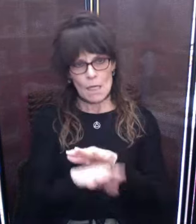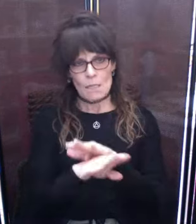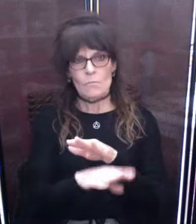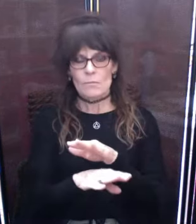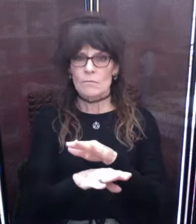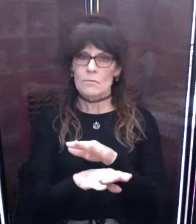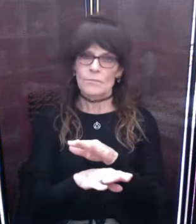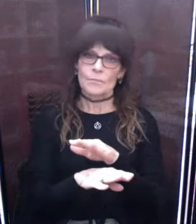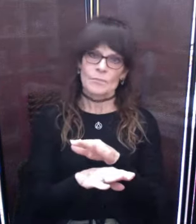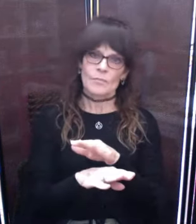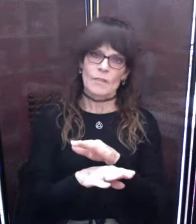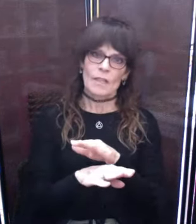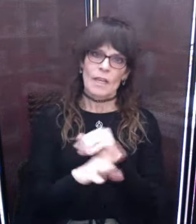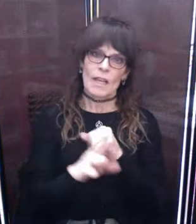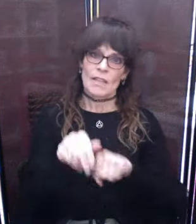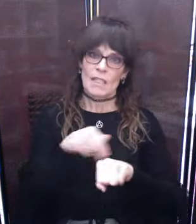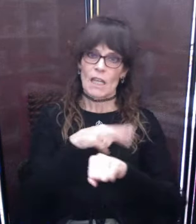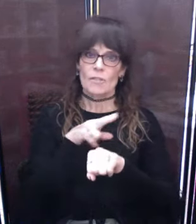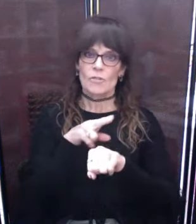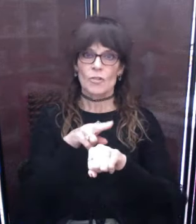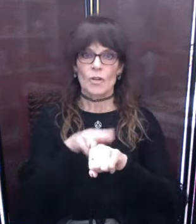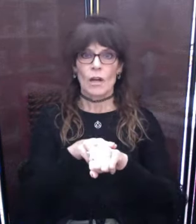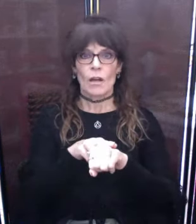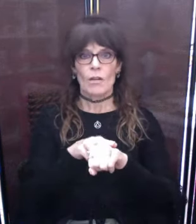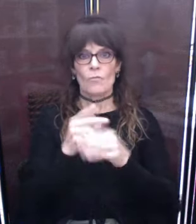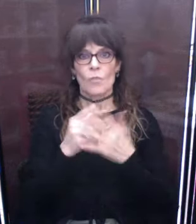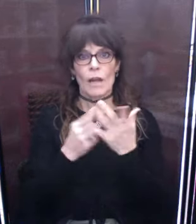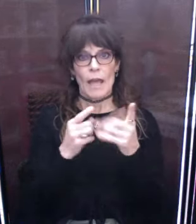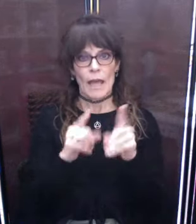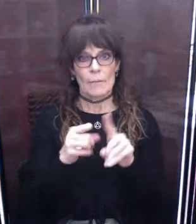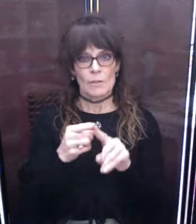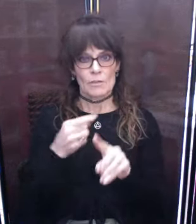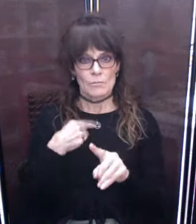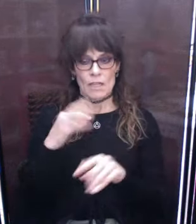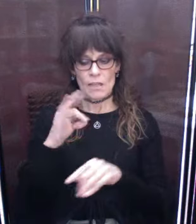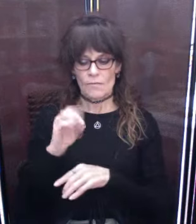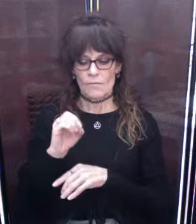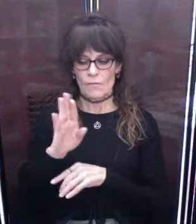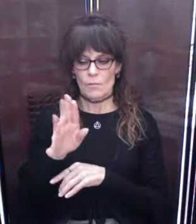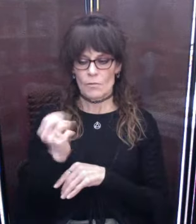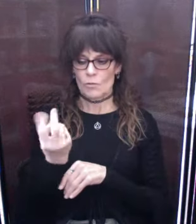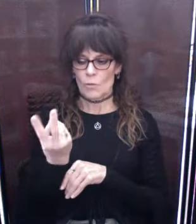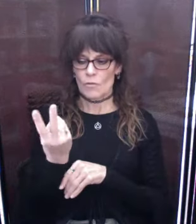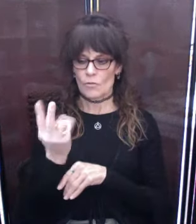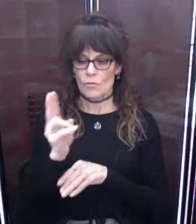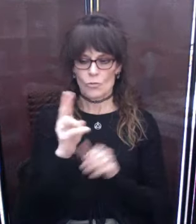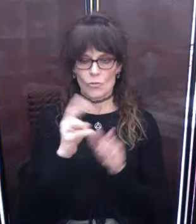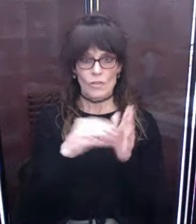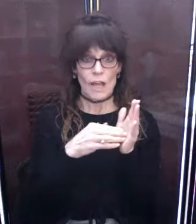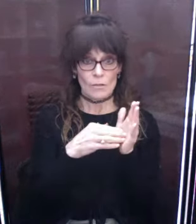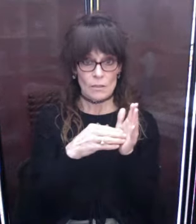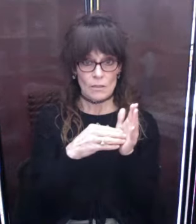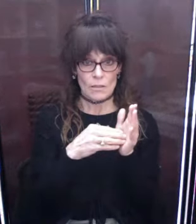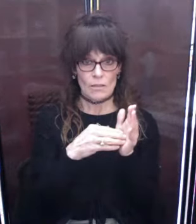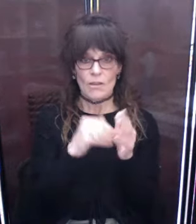and the nature of what happened to me on February 12th of 2000 was not, oh my goodness, this